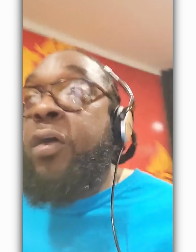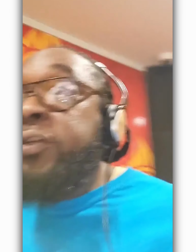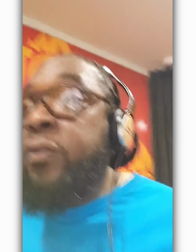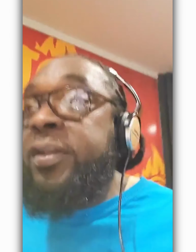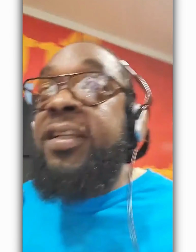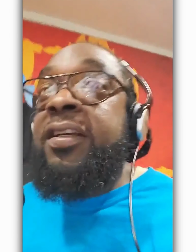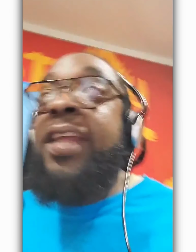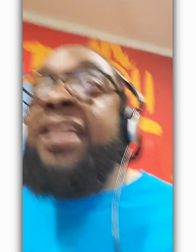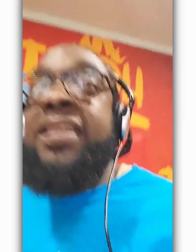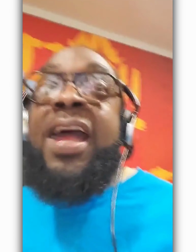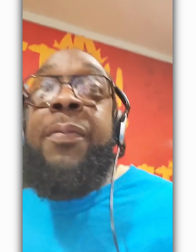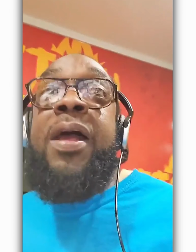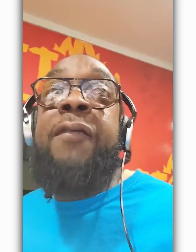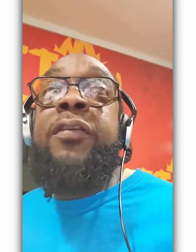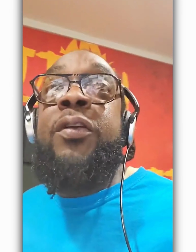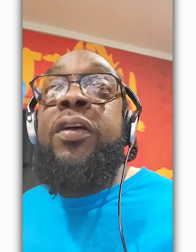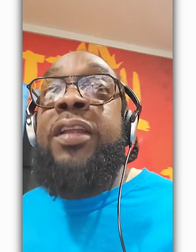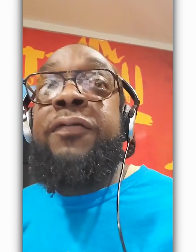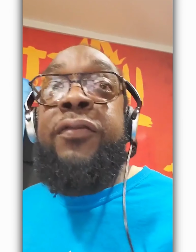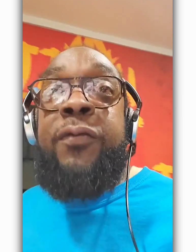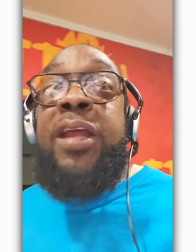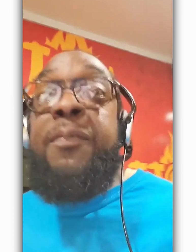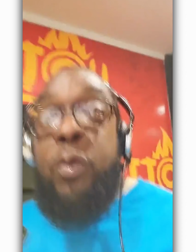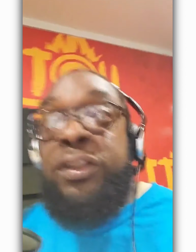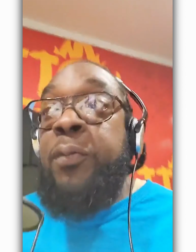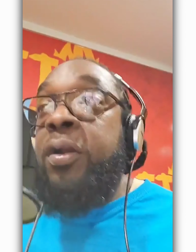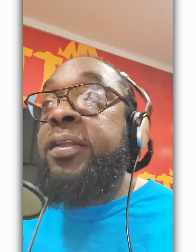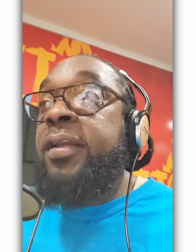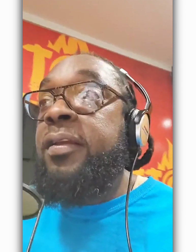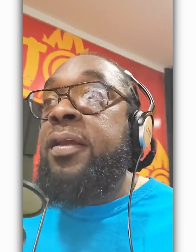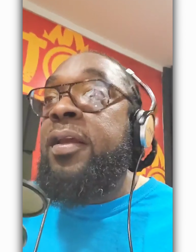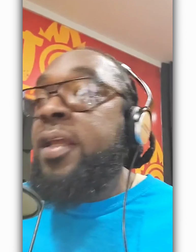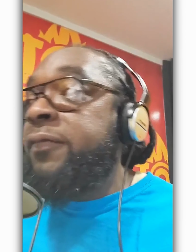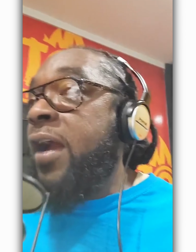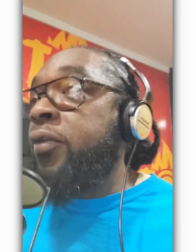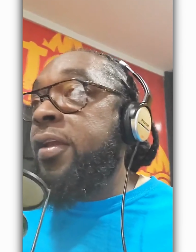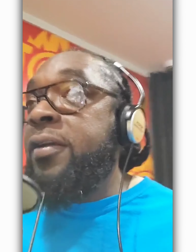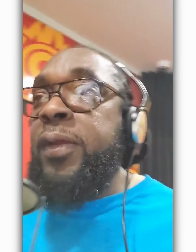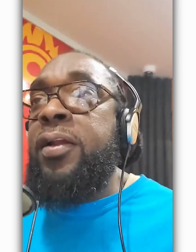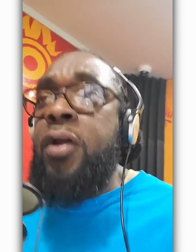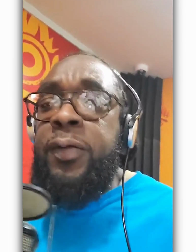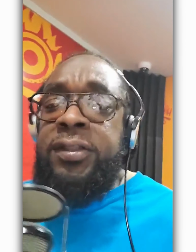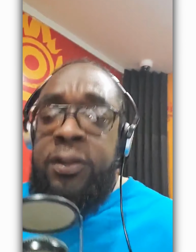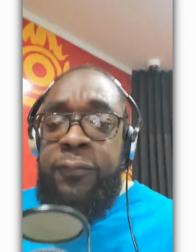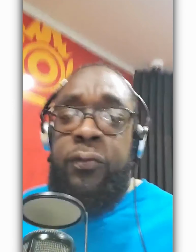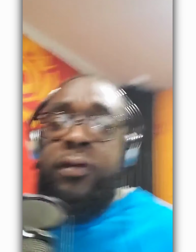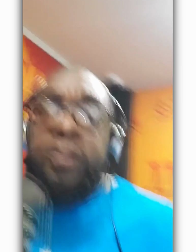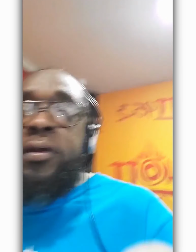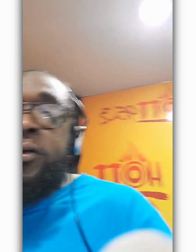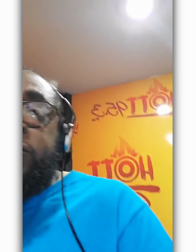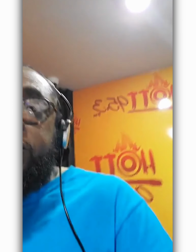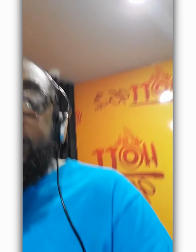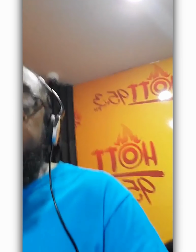we know he's good, anything can happen after, because that's most important thing. If Dario ain't good, we ain't getting out of this interview. So Dario, you ready?